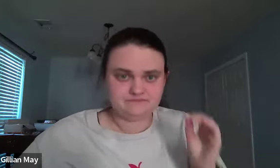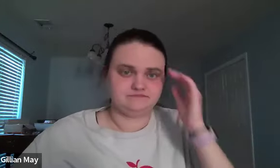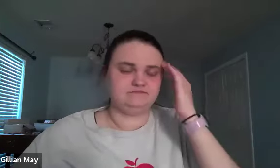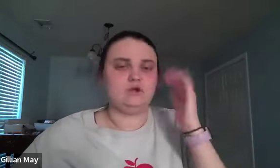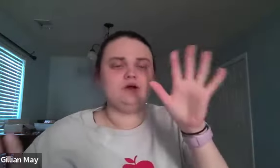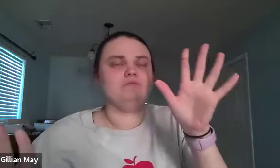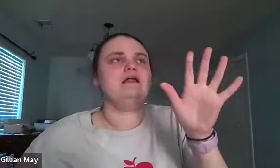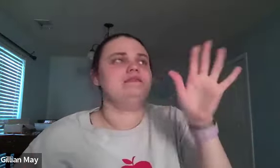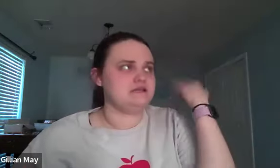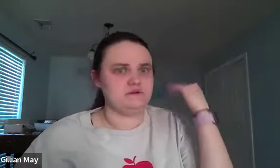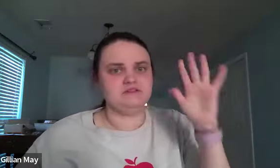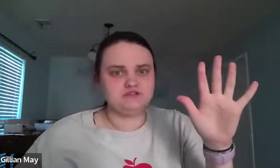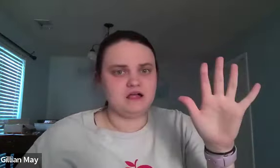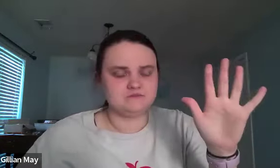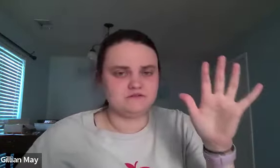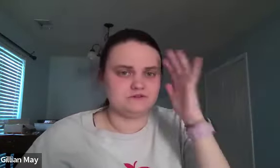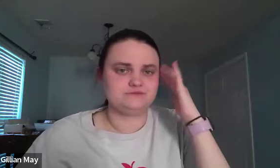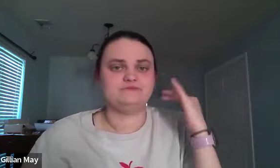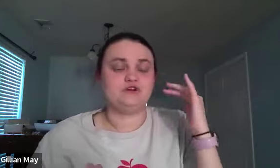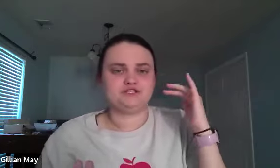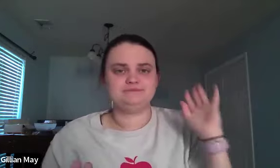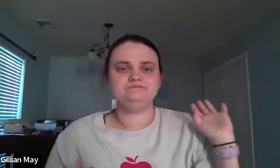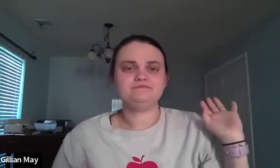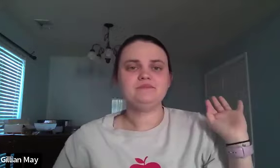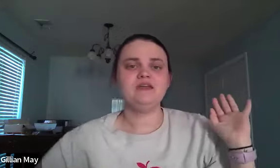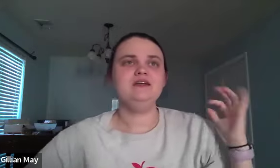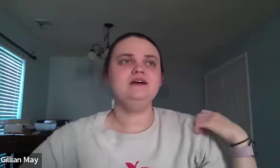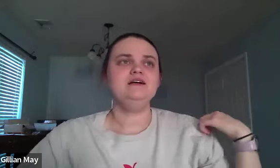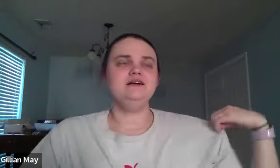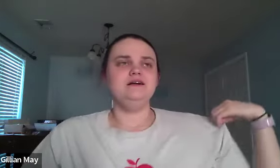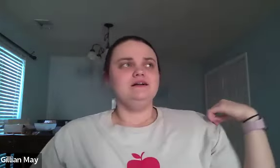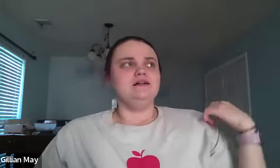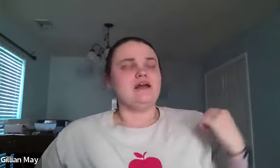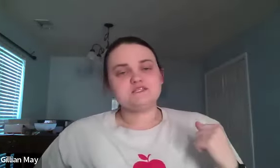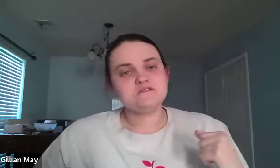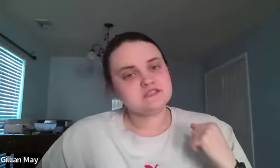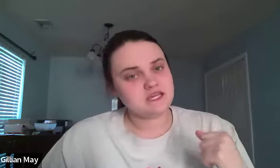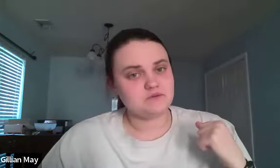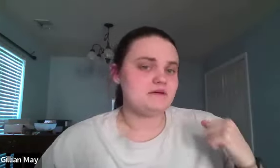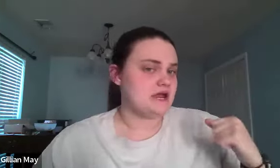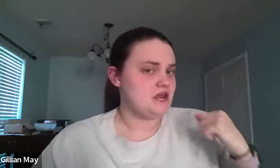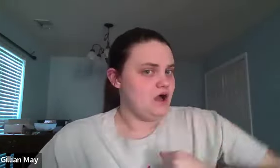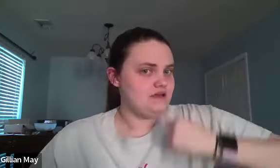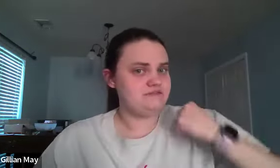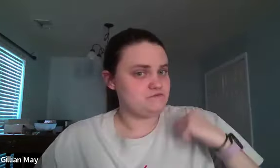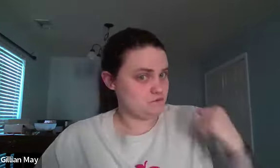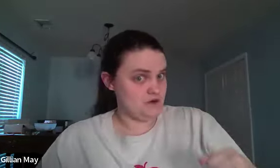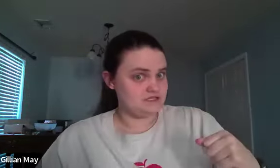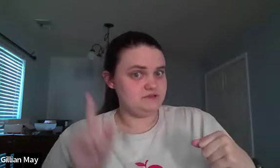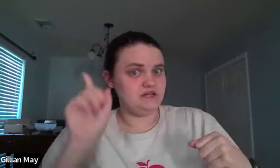or no, last month, let's do last month first. Last month is again one of my not favorite ones because